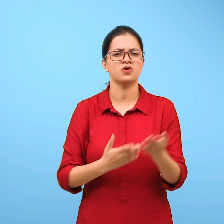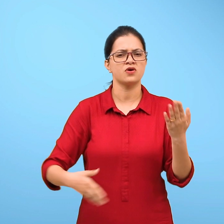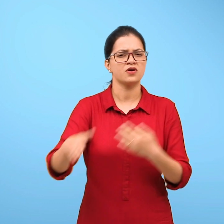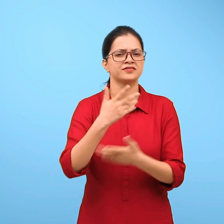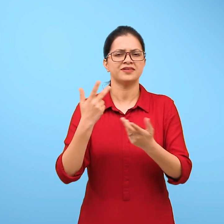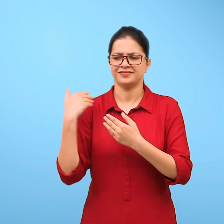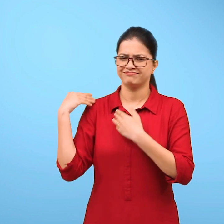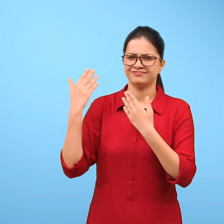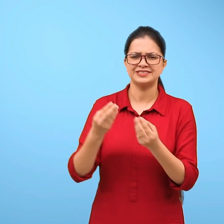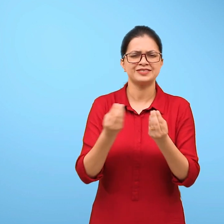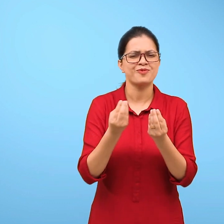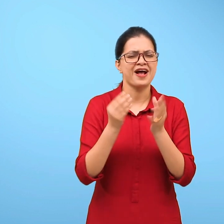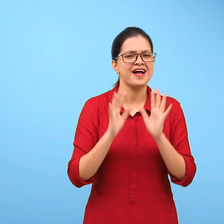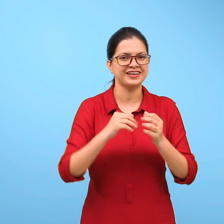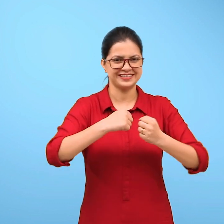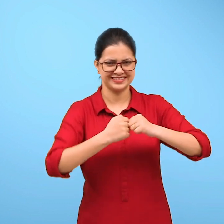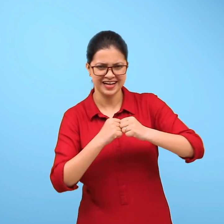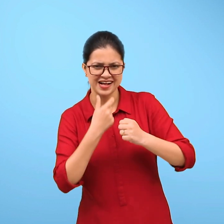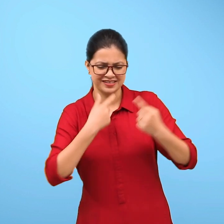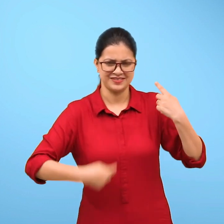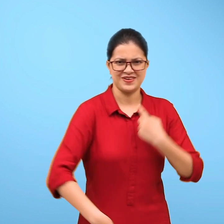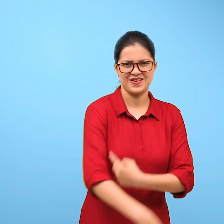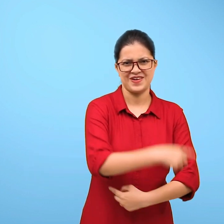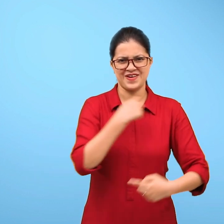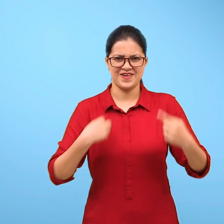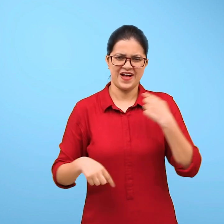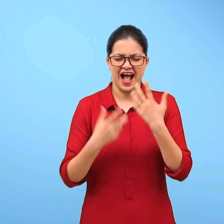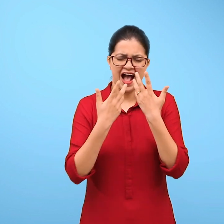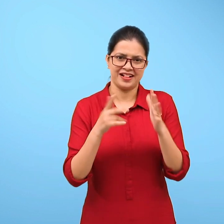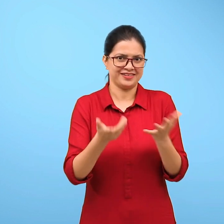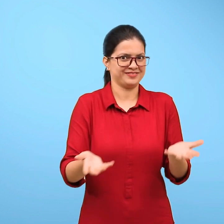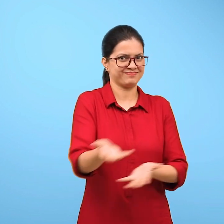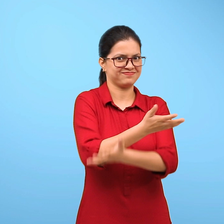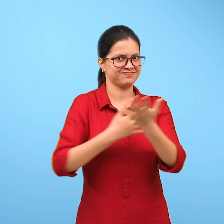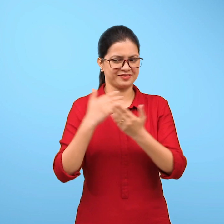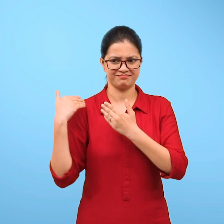We discussed only some of the joints that connect parts of our body.